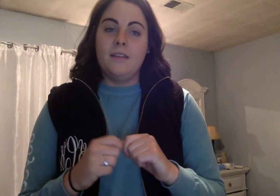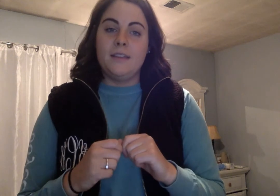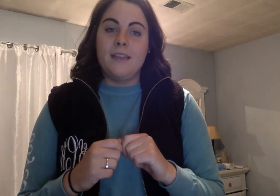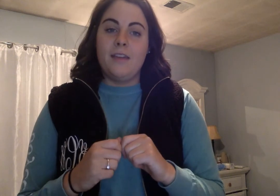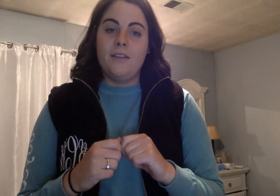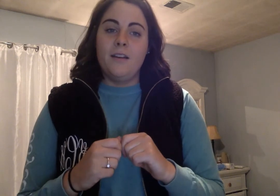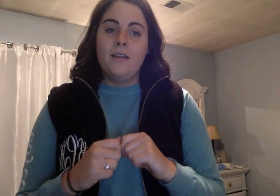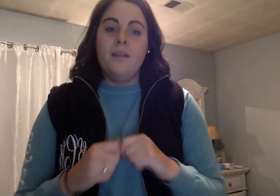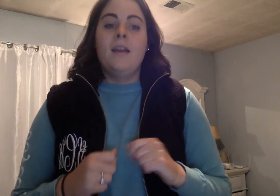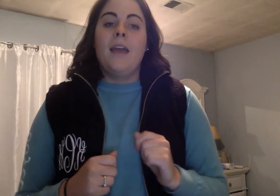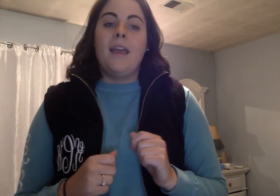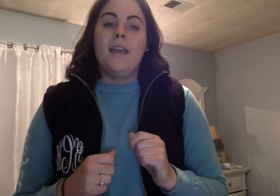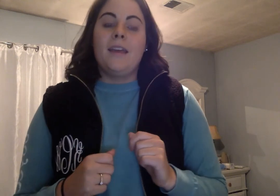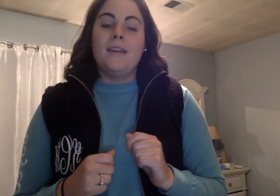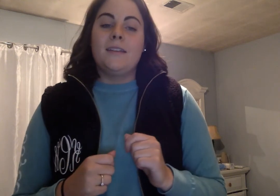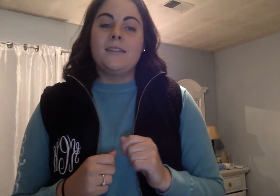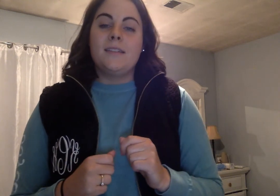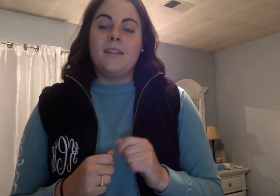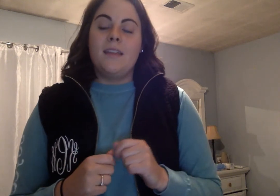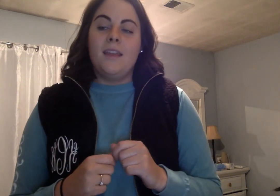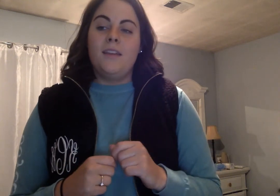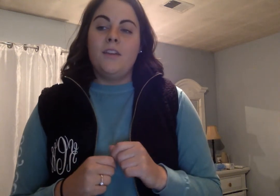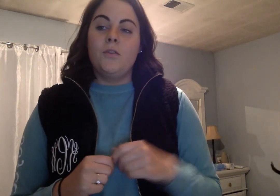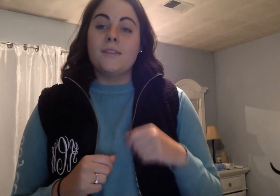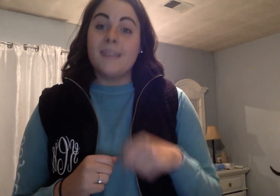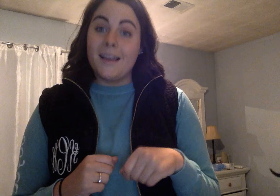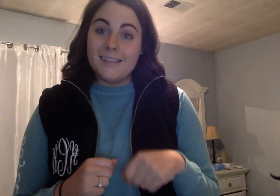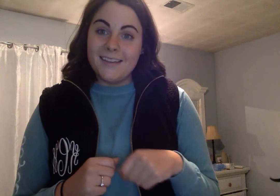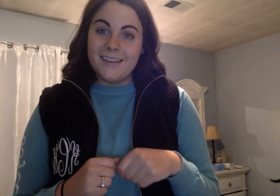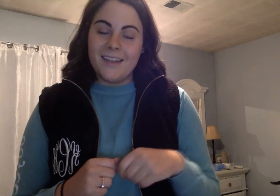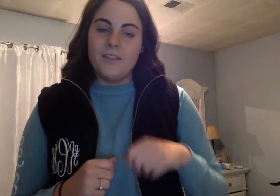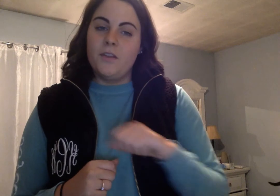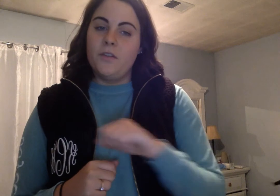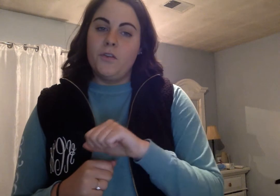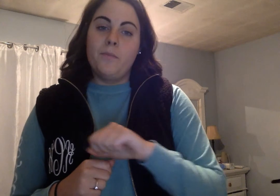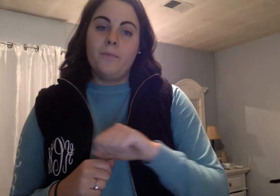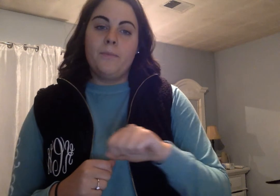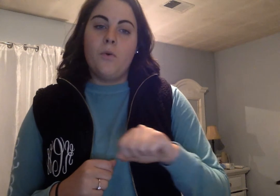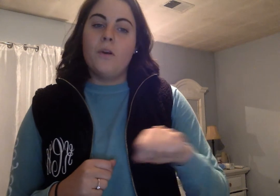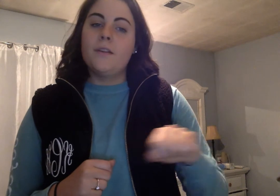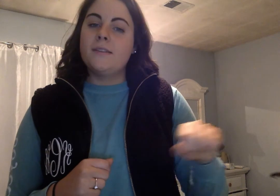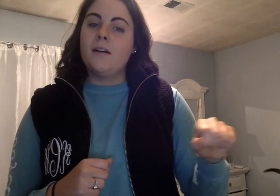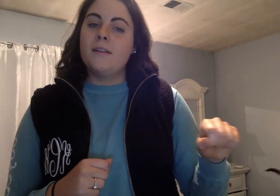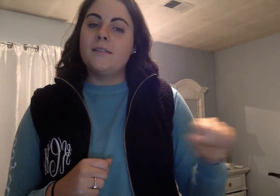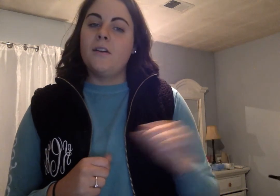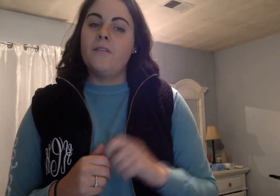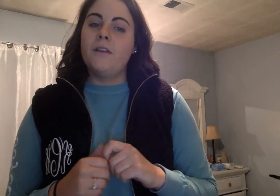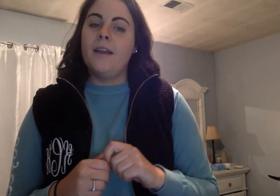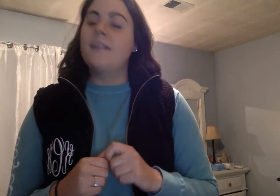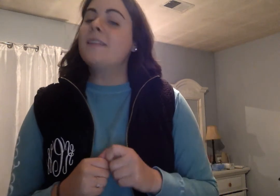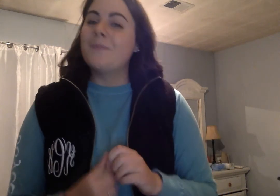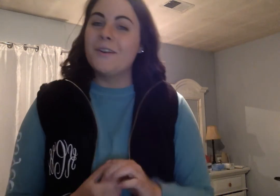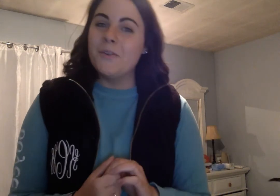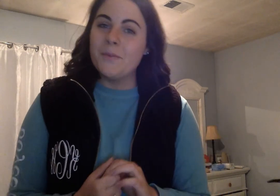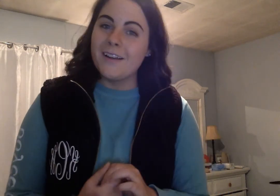it together, and then you'll slice it, and you'll pour the sauce over it, and then sprinkle it with